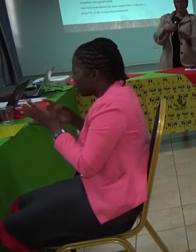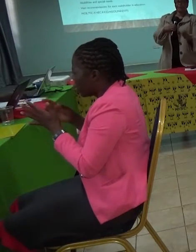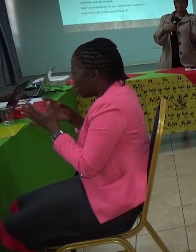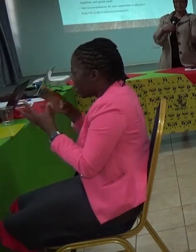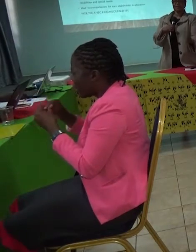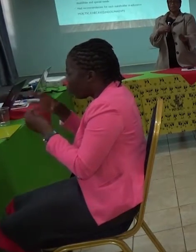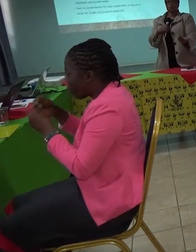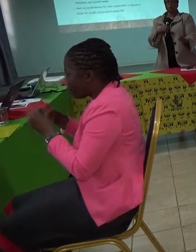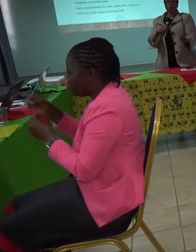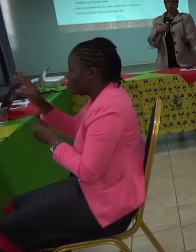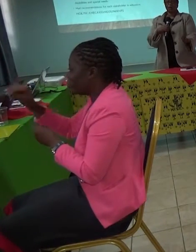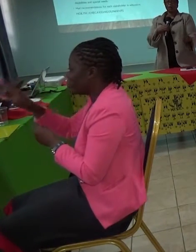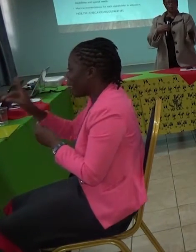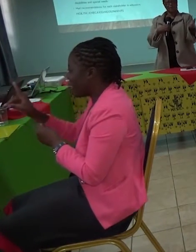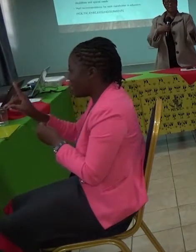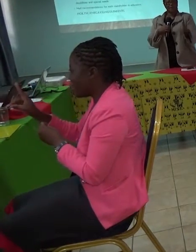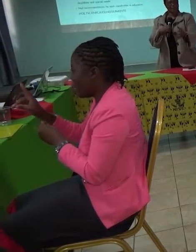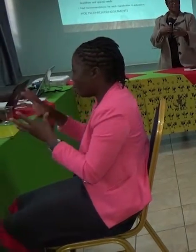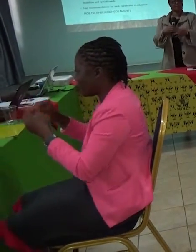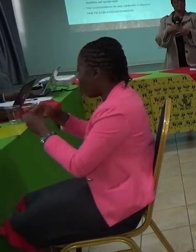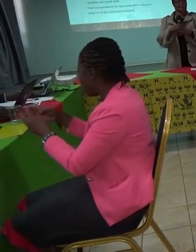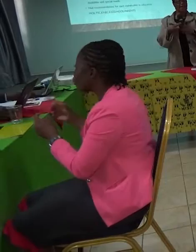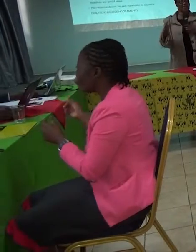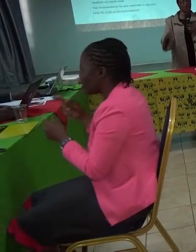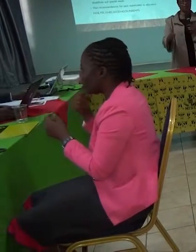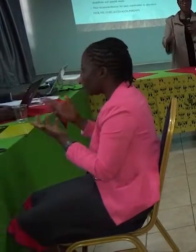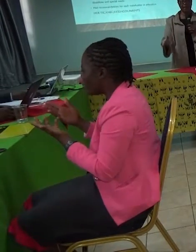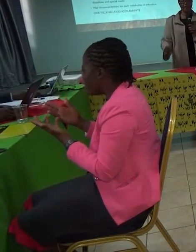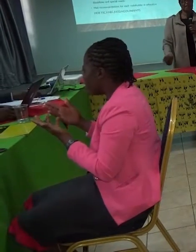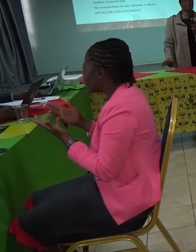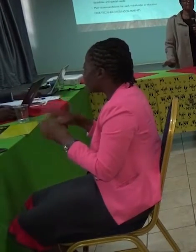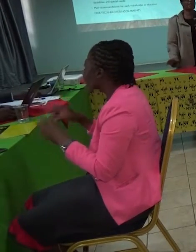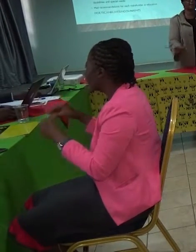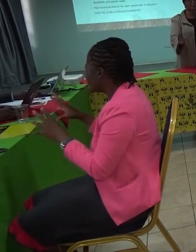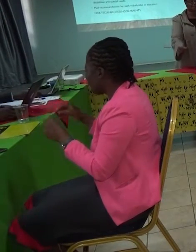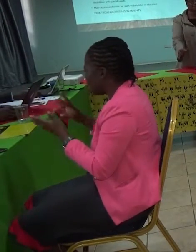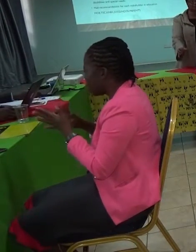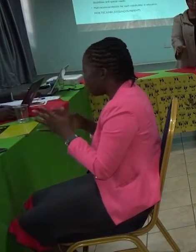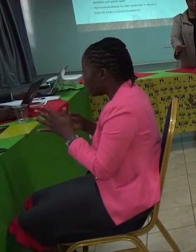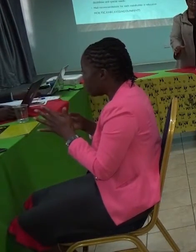Renata, am I saying things that you do? You get the parents and they come together and they make